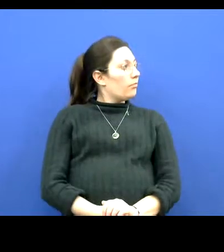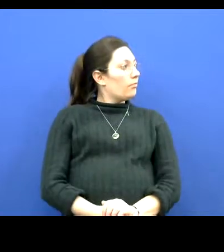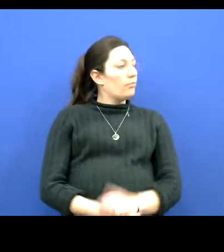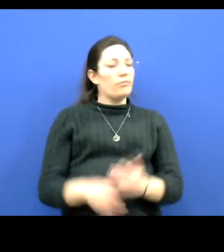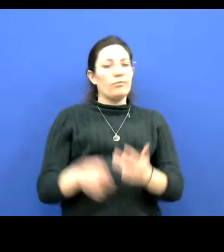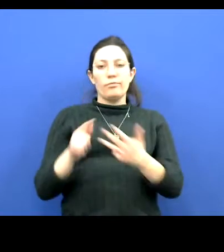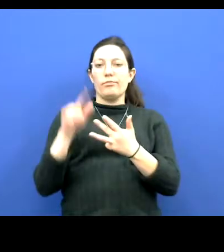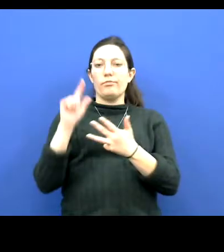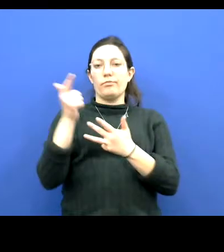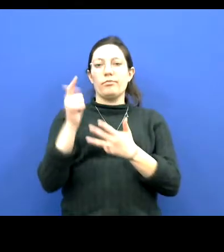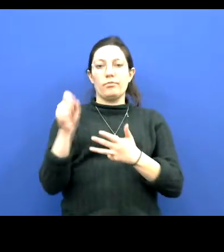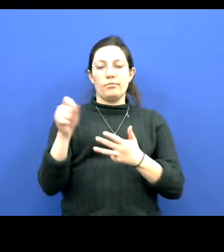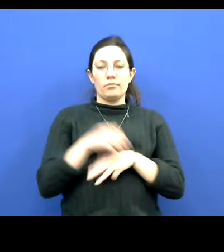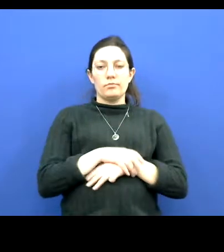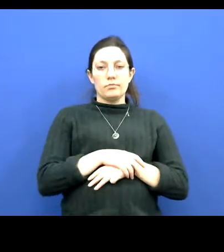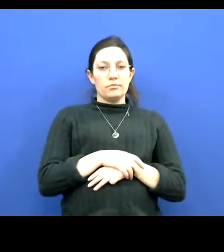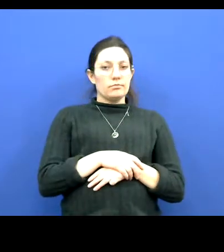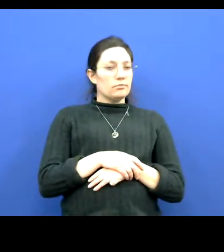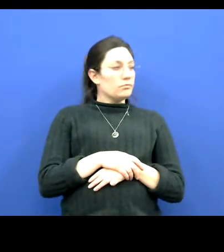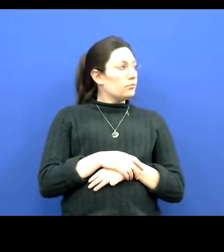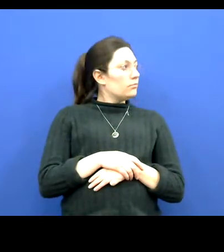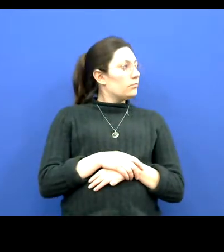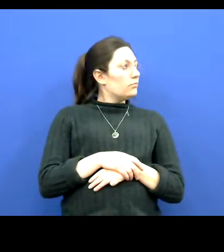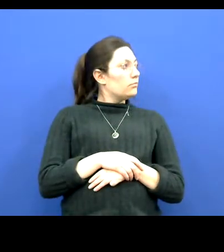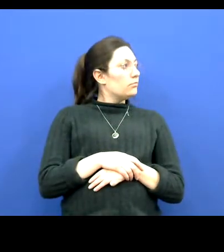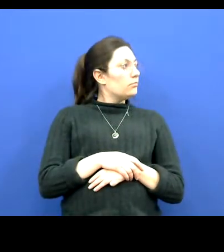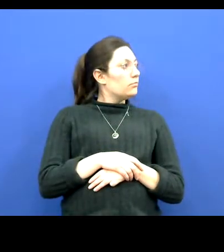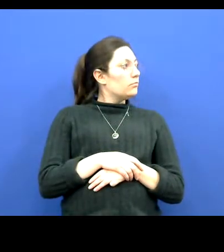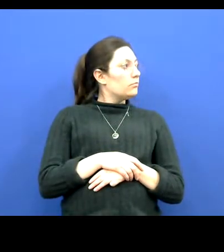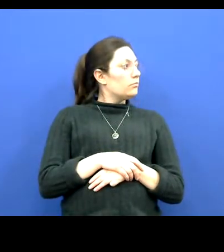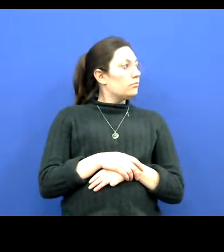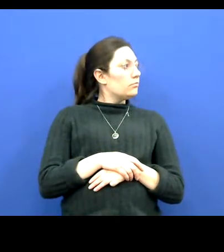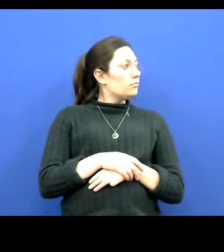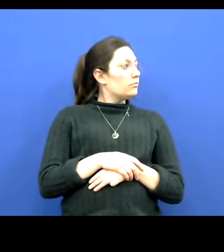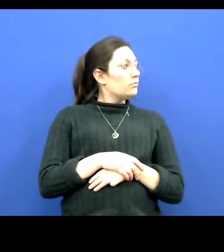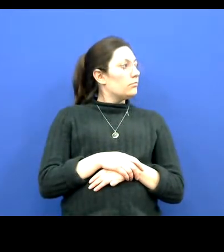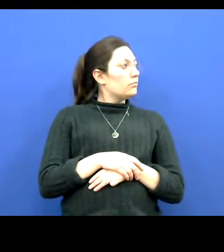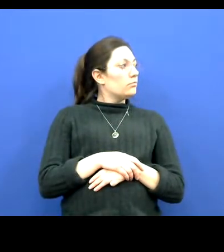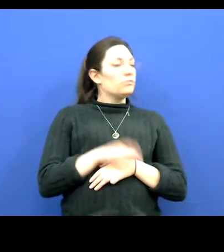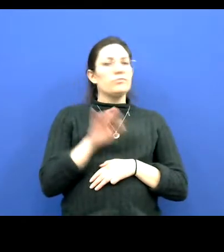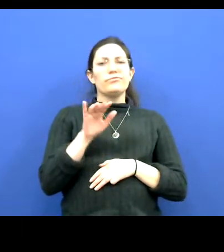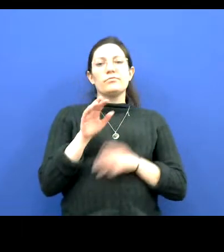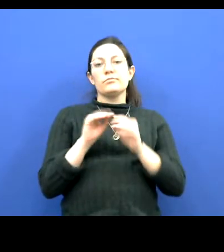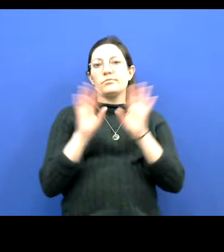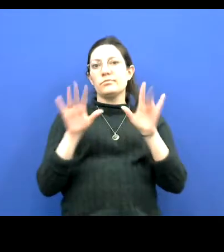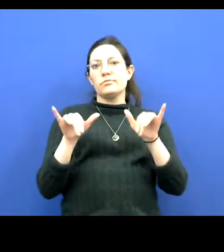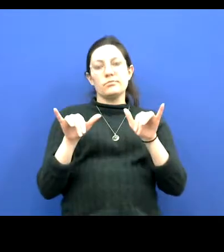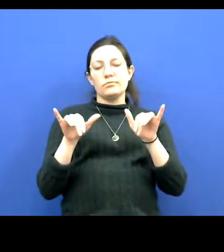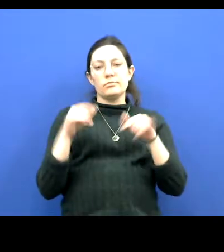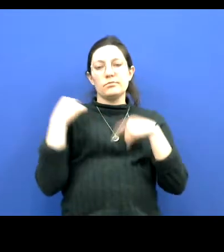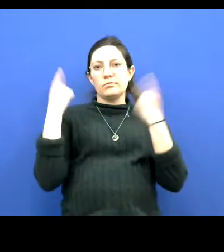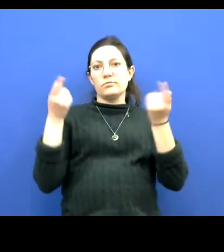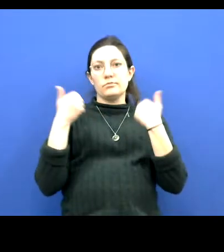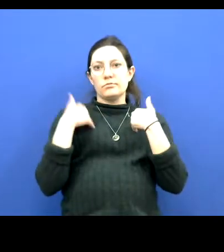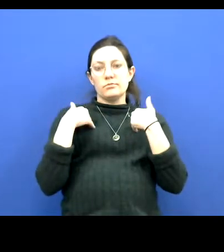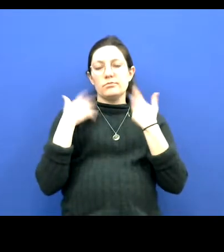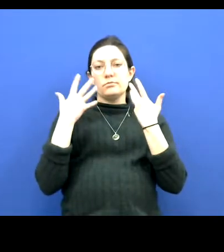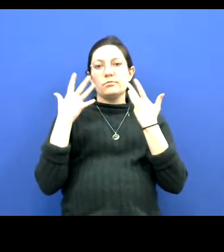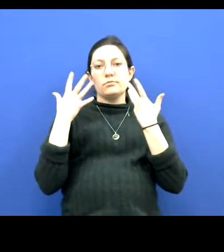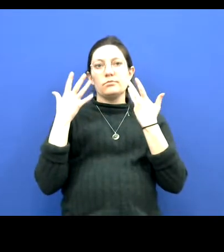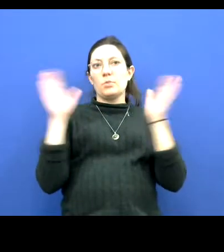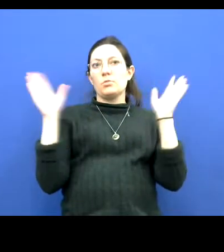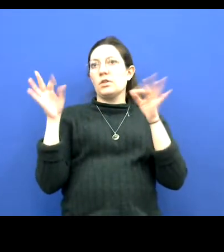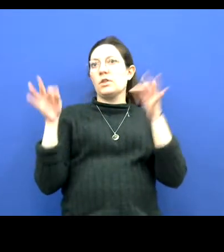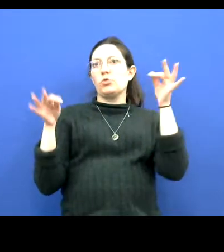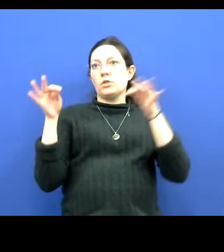Second, yep, sorry, just making a note for later. Obviously, we had a public hearing for this. Any further comment